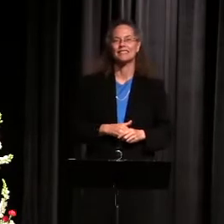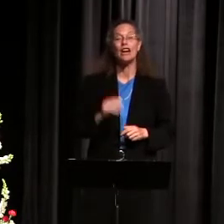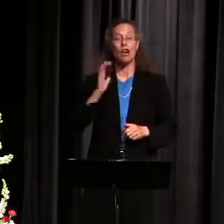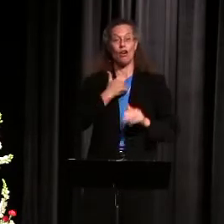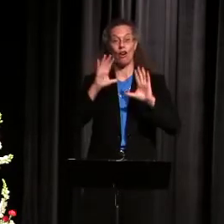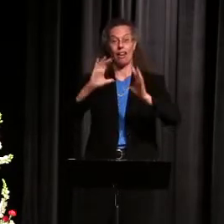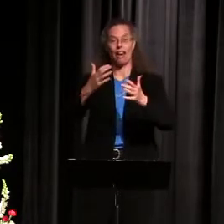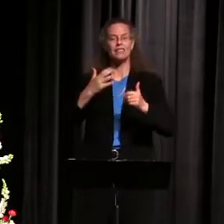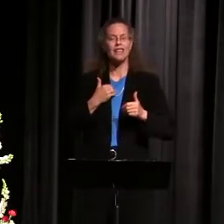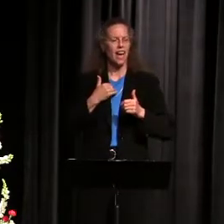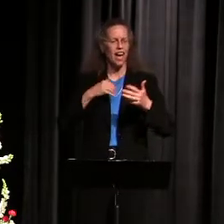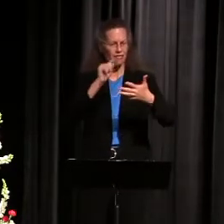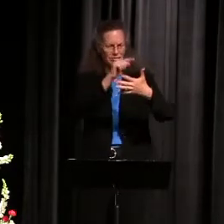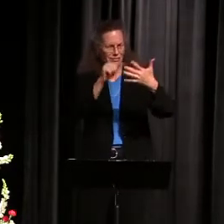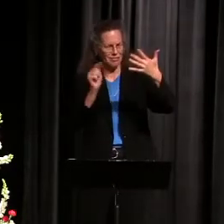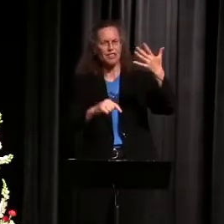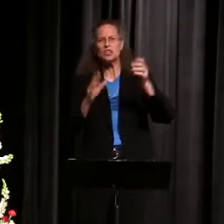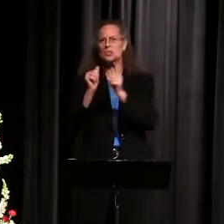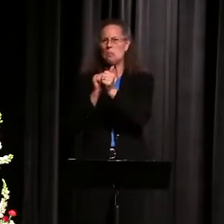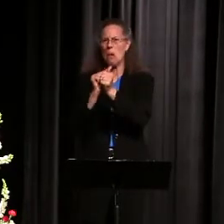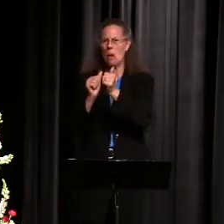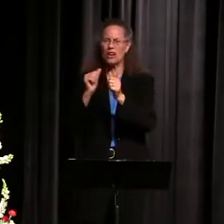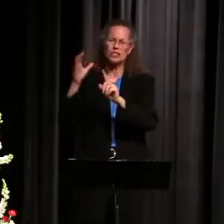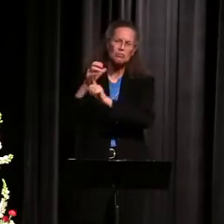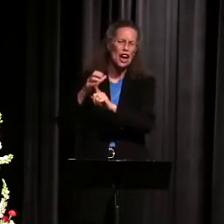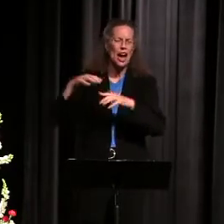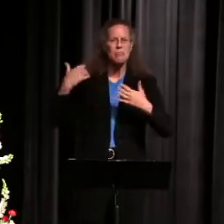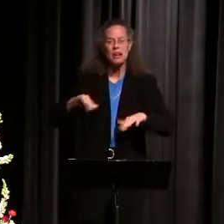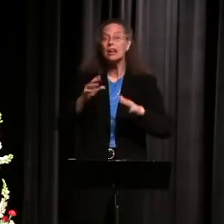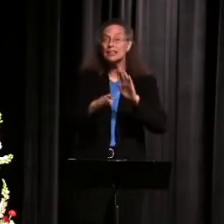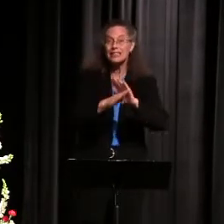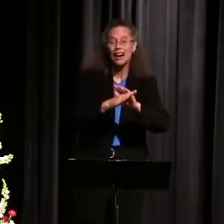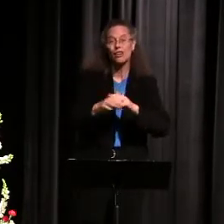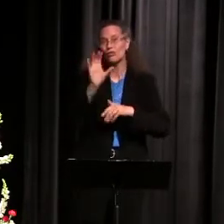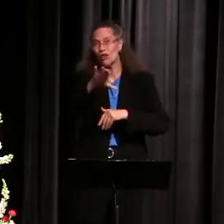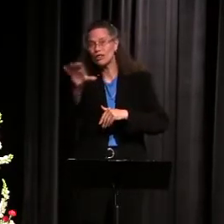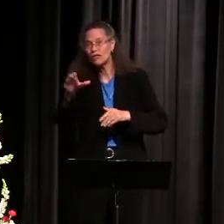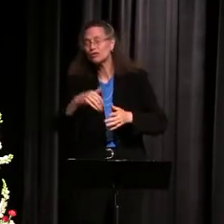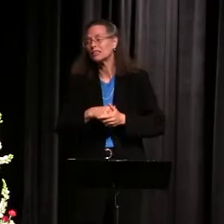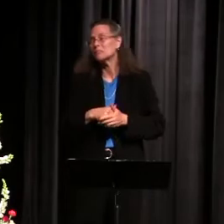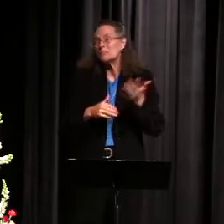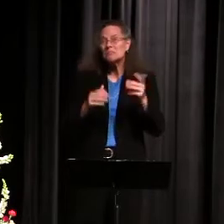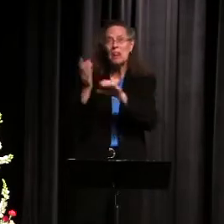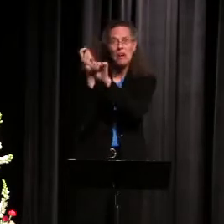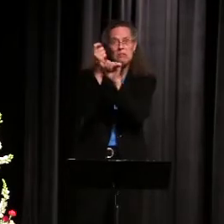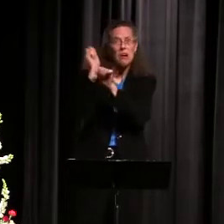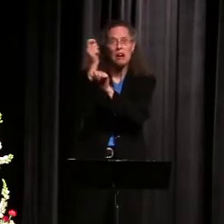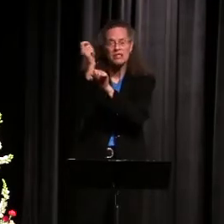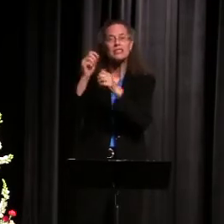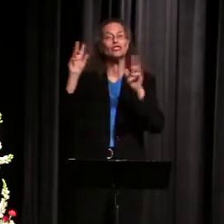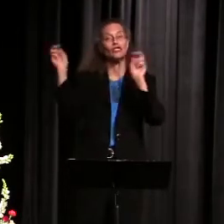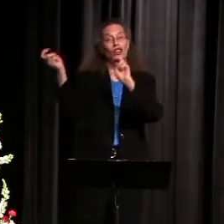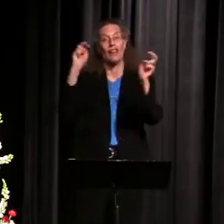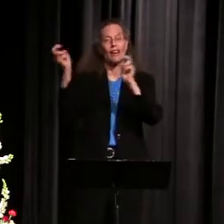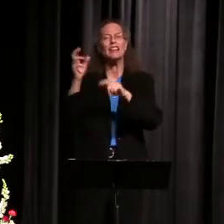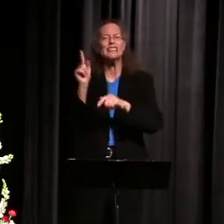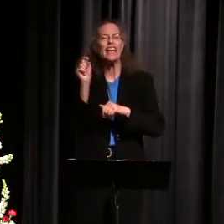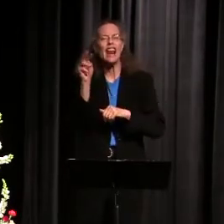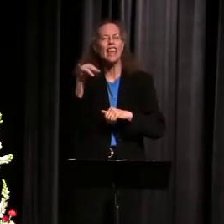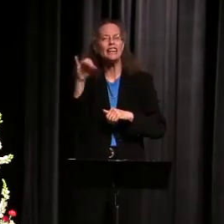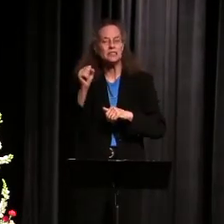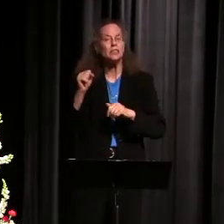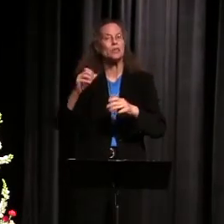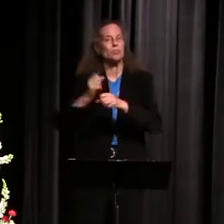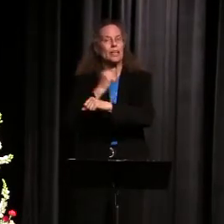Our class had a string of sports successes. We had our soccer, cross country, lacrosse, cheerleading, and tennis teams win